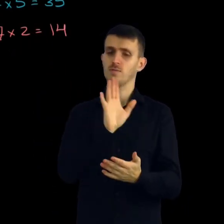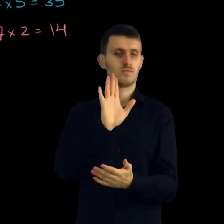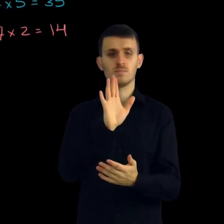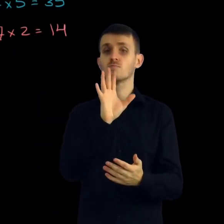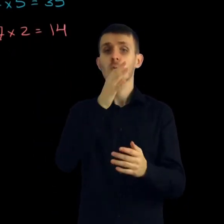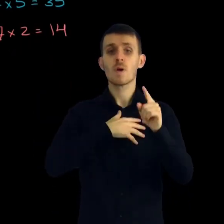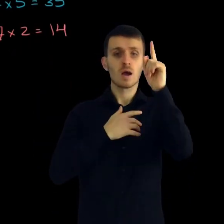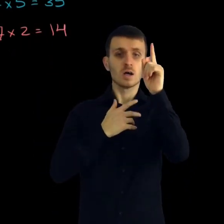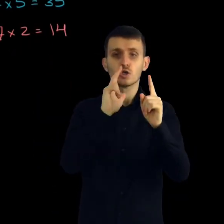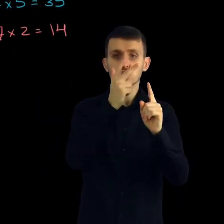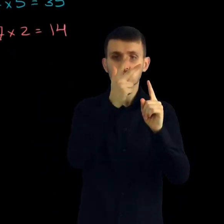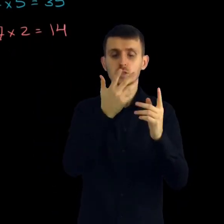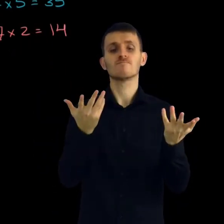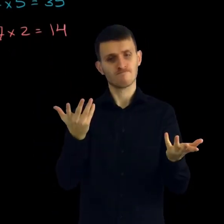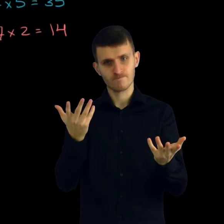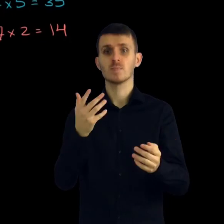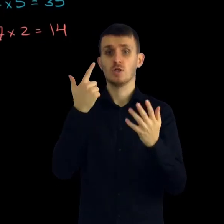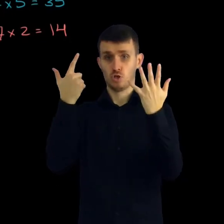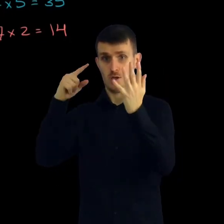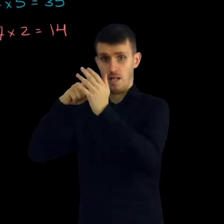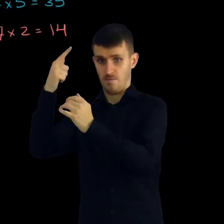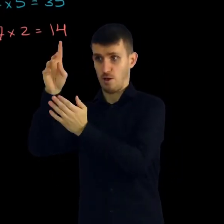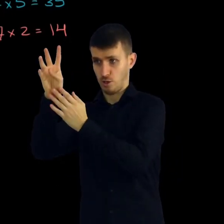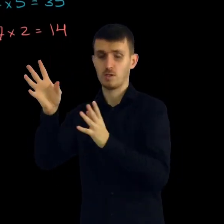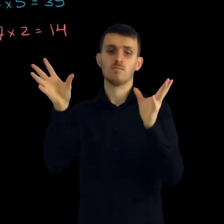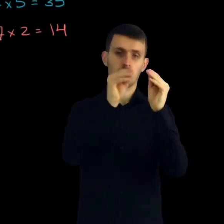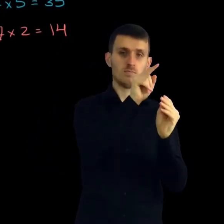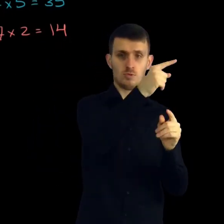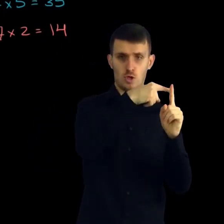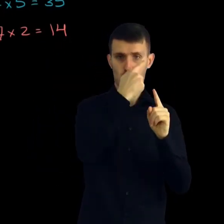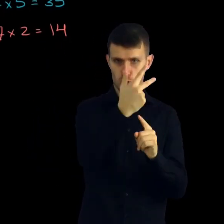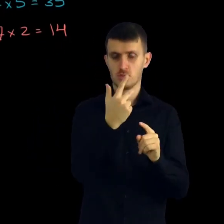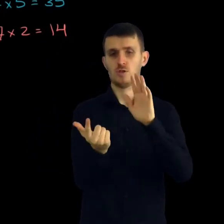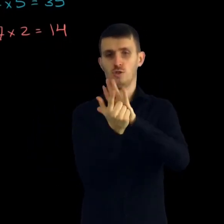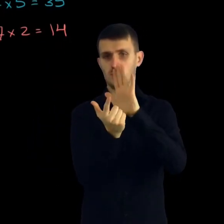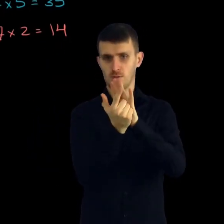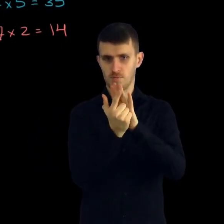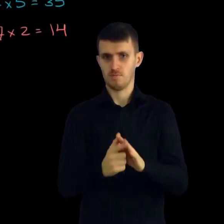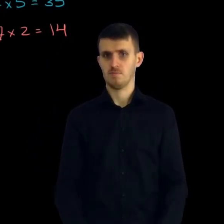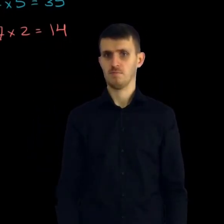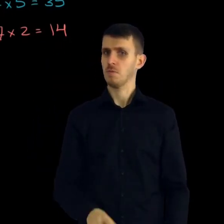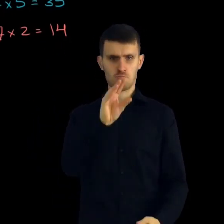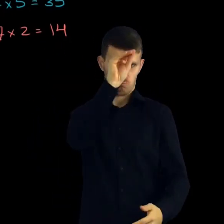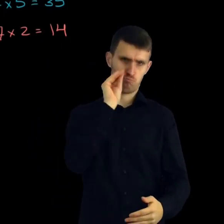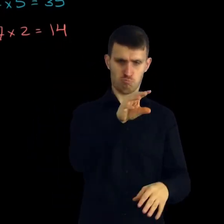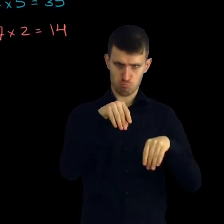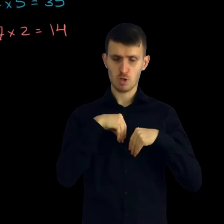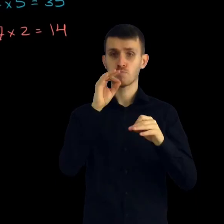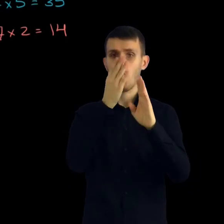is 14 from our multiplication tables. We can't just put a 14 down here. We have this 3 to add, so 7 times 2 is